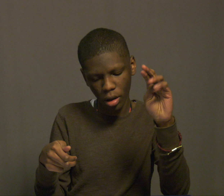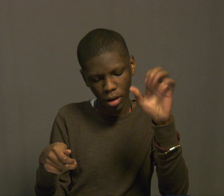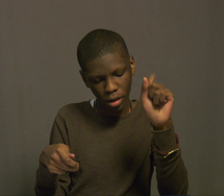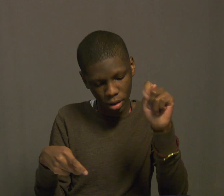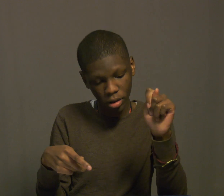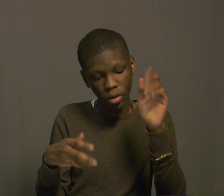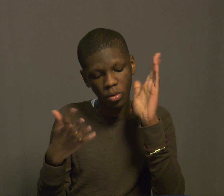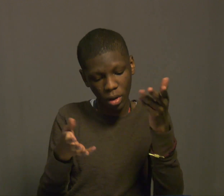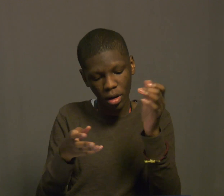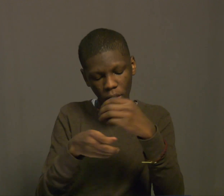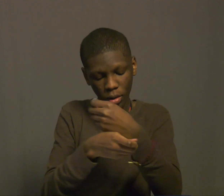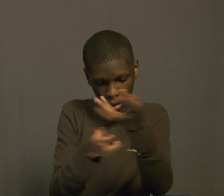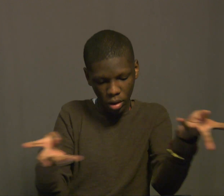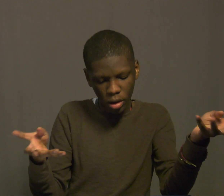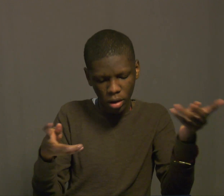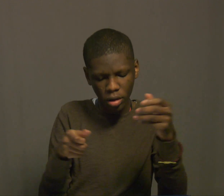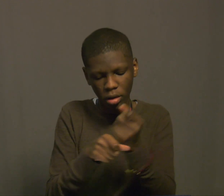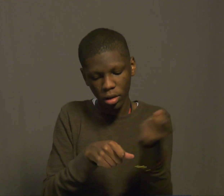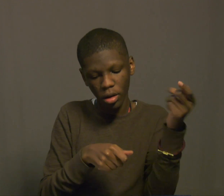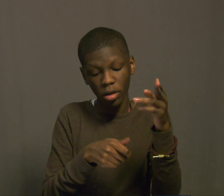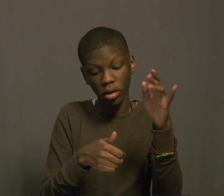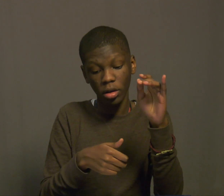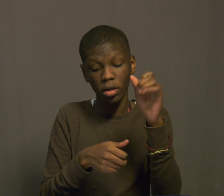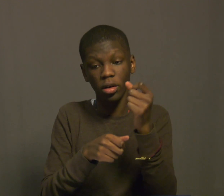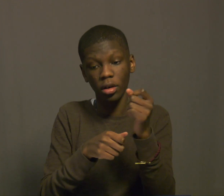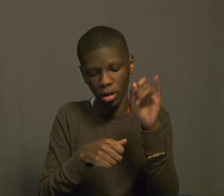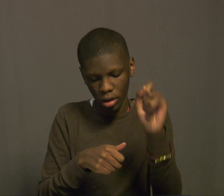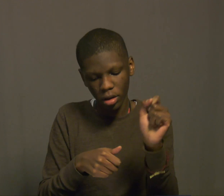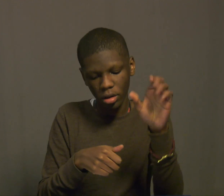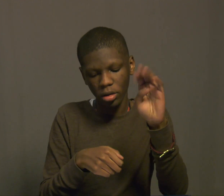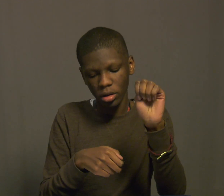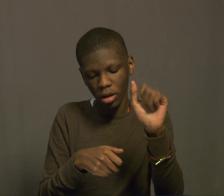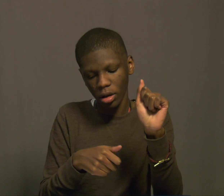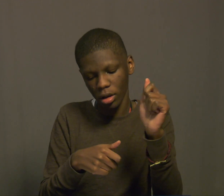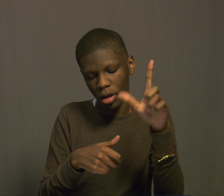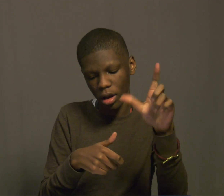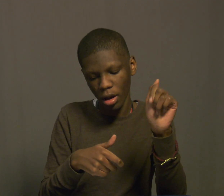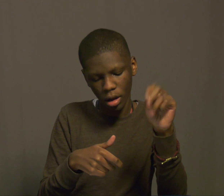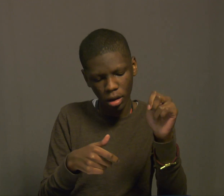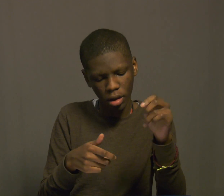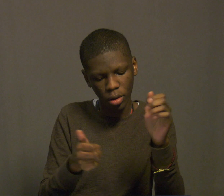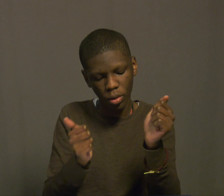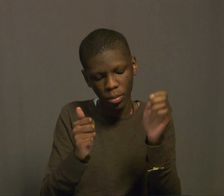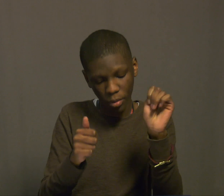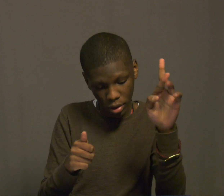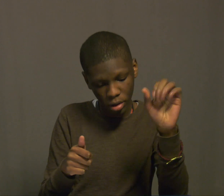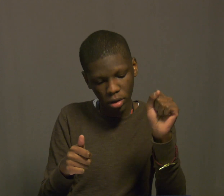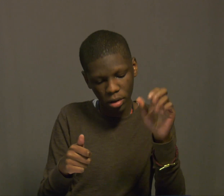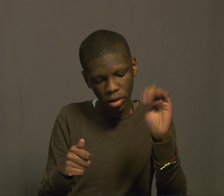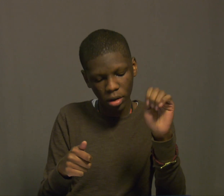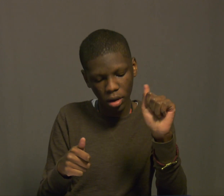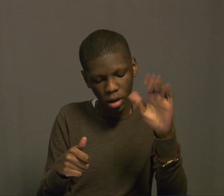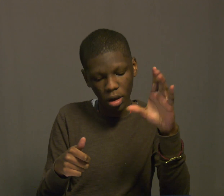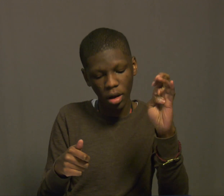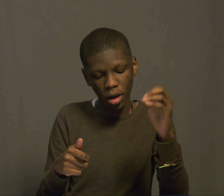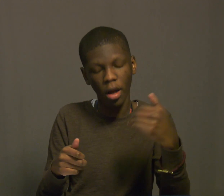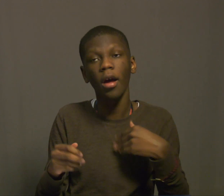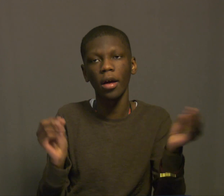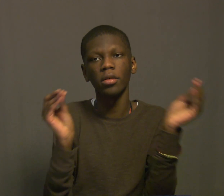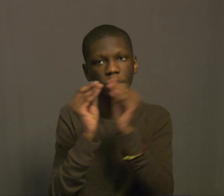classes, one option that Ocrest will be offering next year is sign language. Mrs.